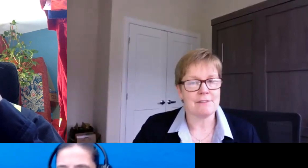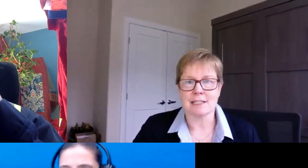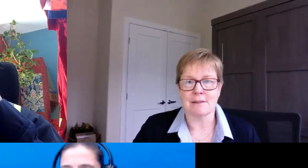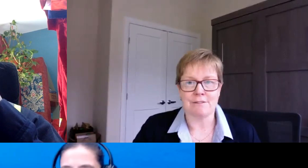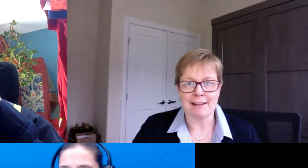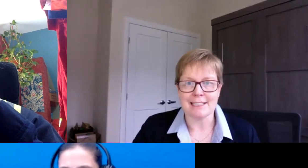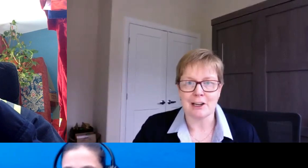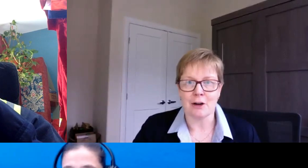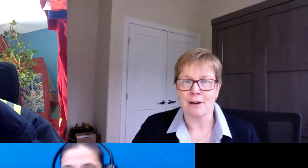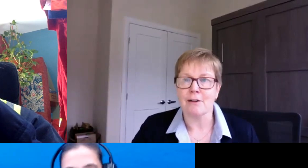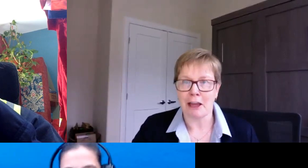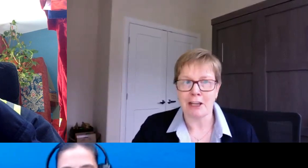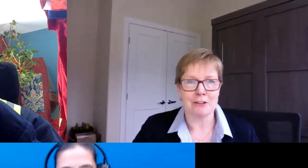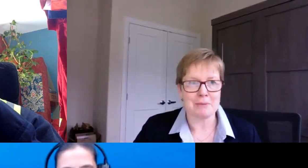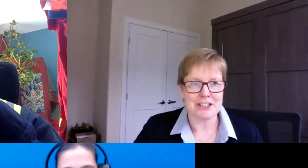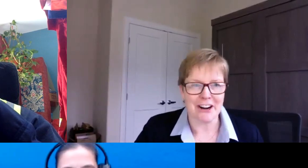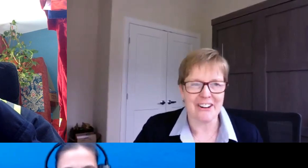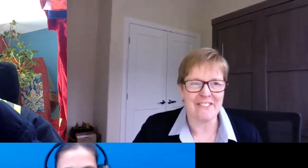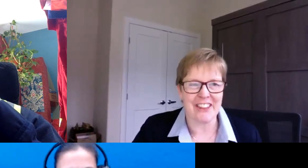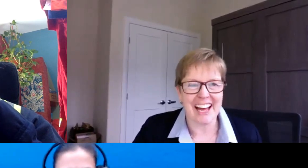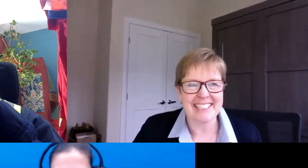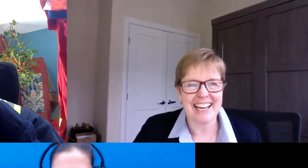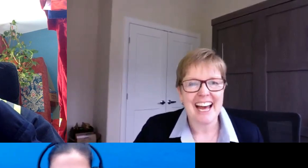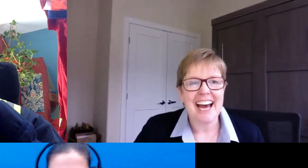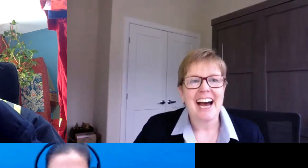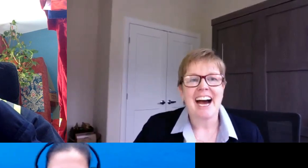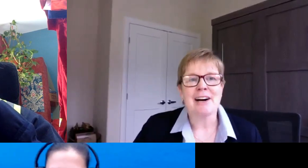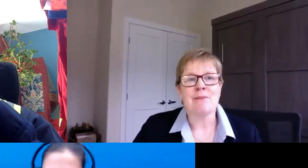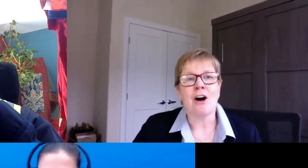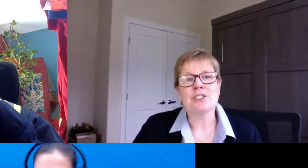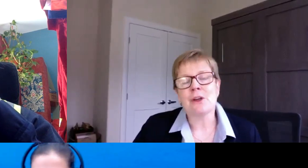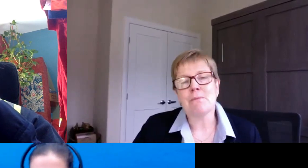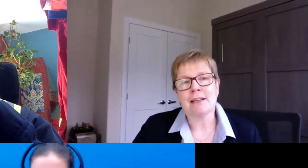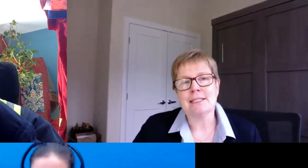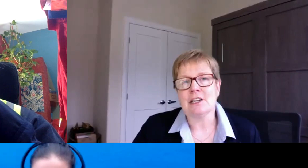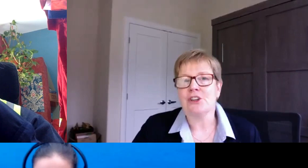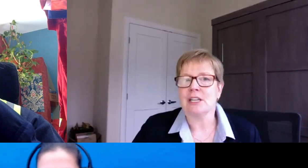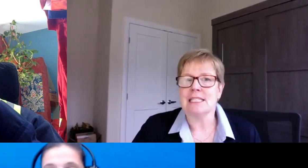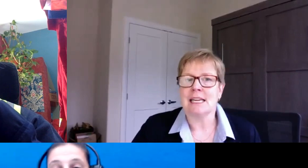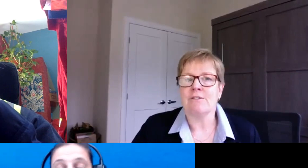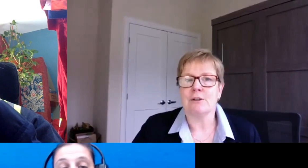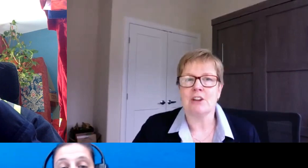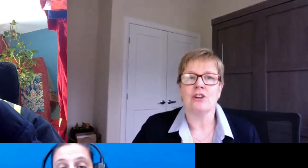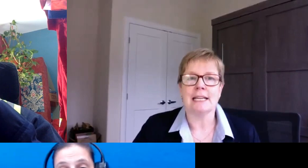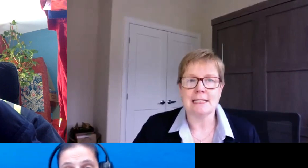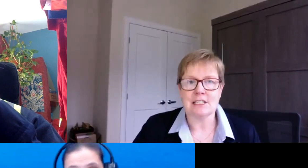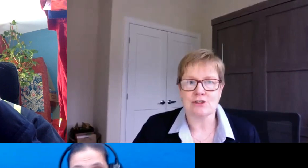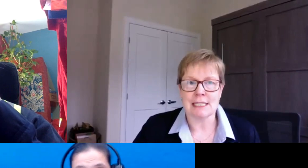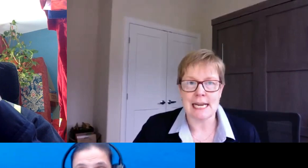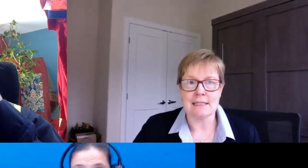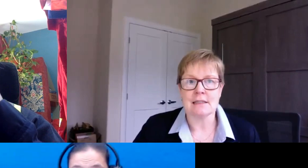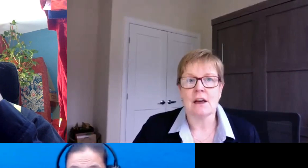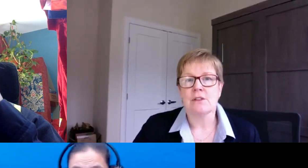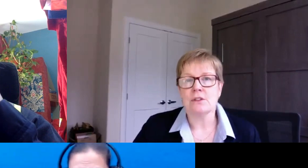Medium Enterprise. They've got some fantastic help there. Thank you very much, Aaron, for that. Also on the buy and sell, you're going to see information on